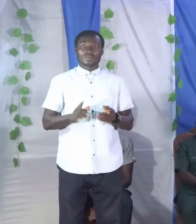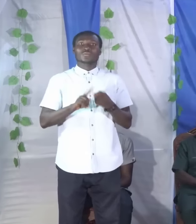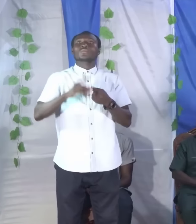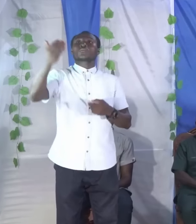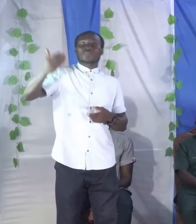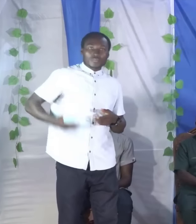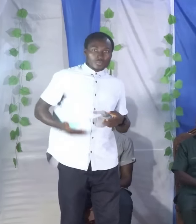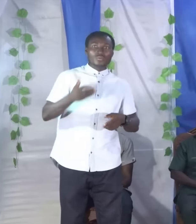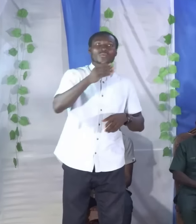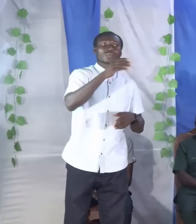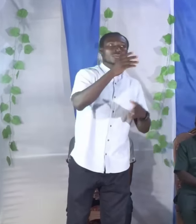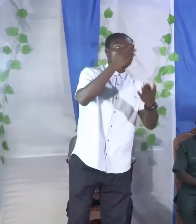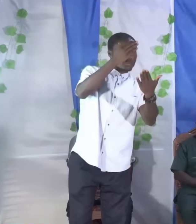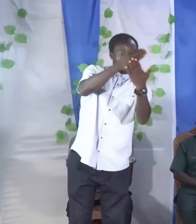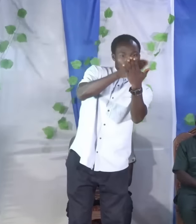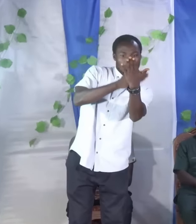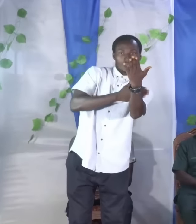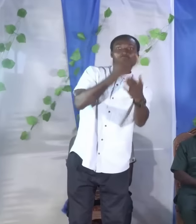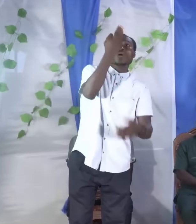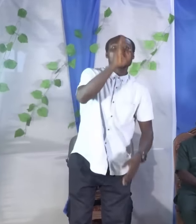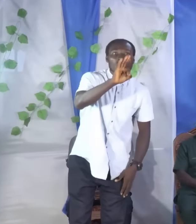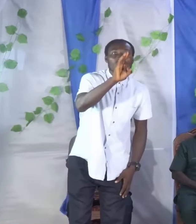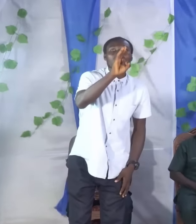ade na me ye sa sa asore no munsua